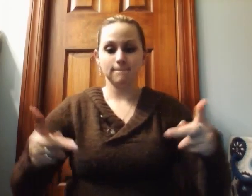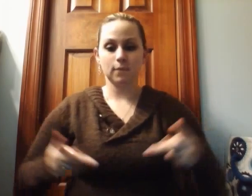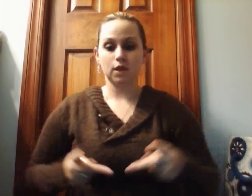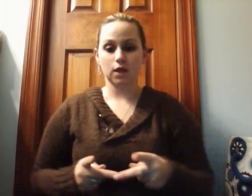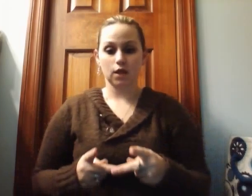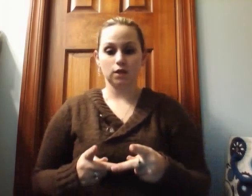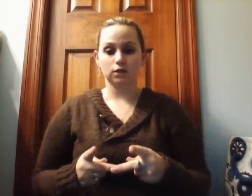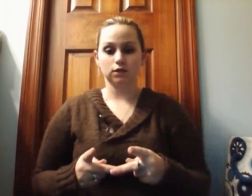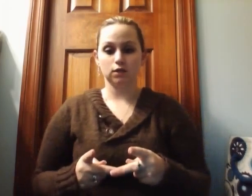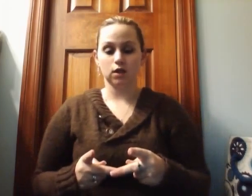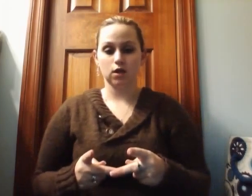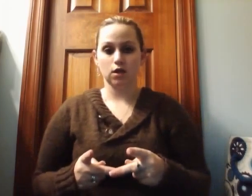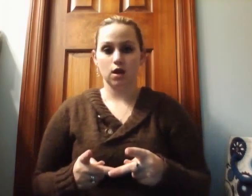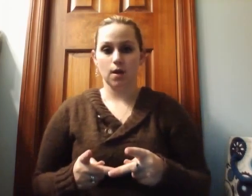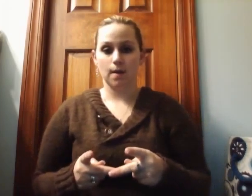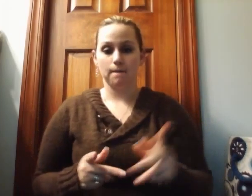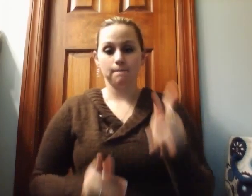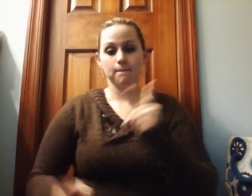their experience traveling in the Boundary Waters.